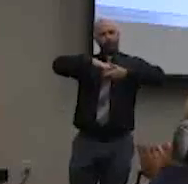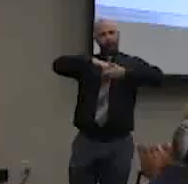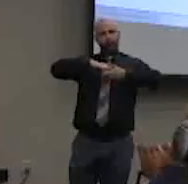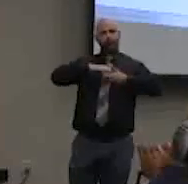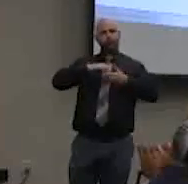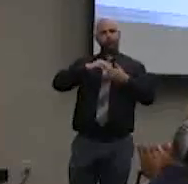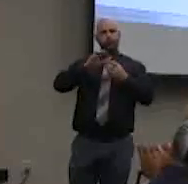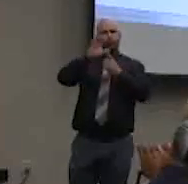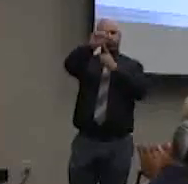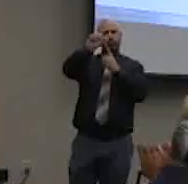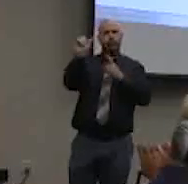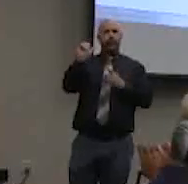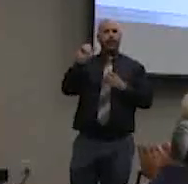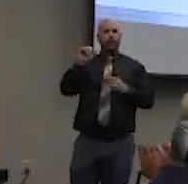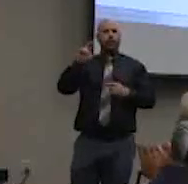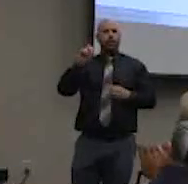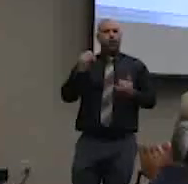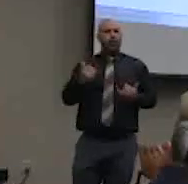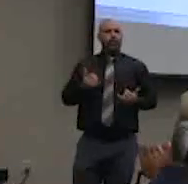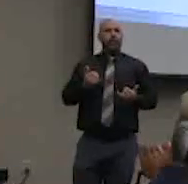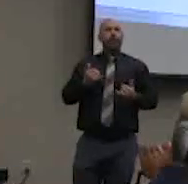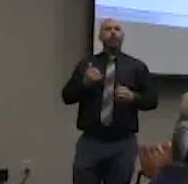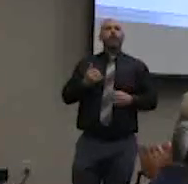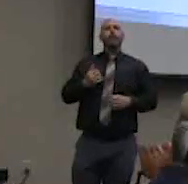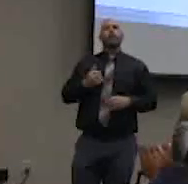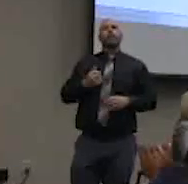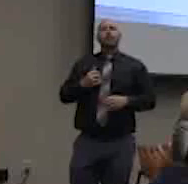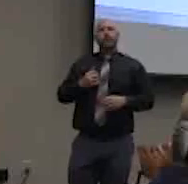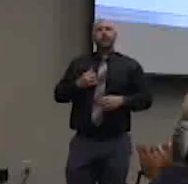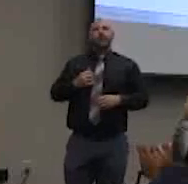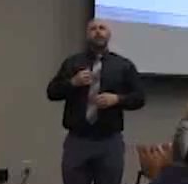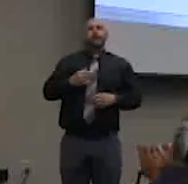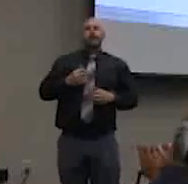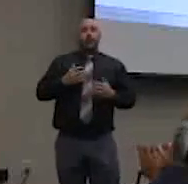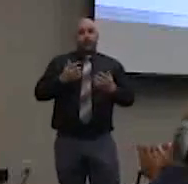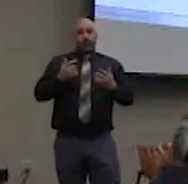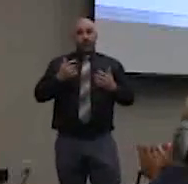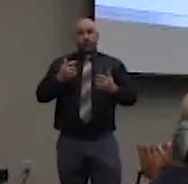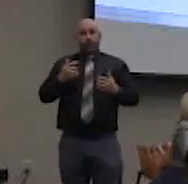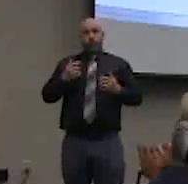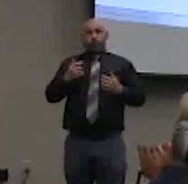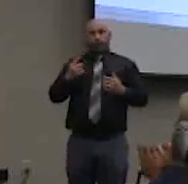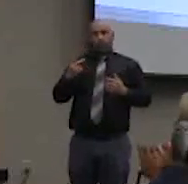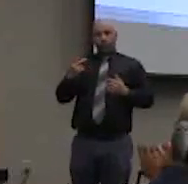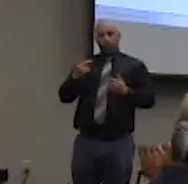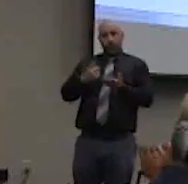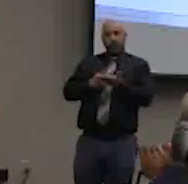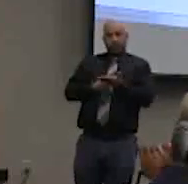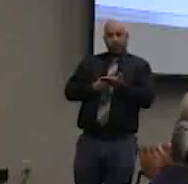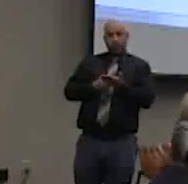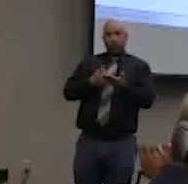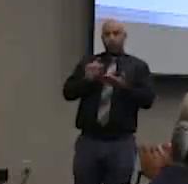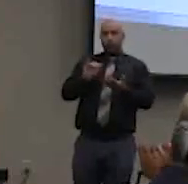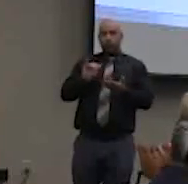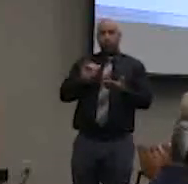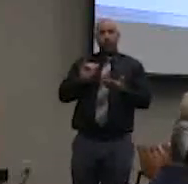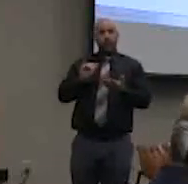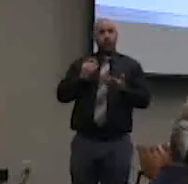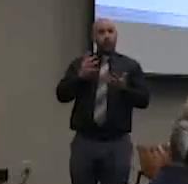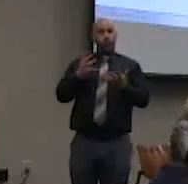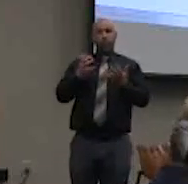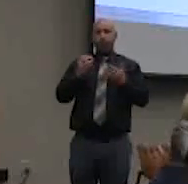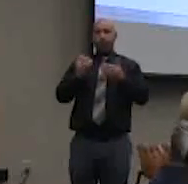really thought about it, if we were going to move to the next level, we really needed to be very